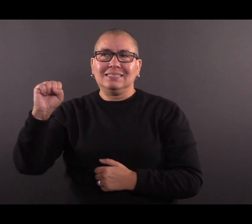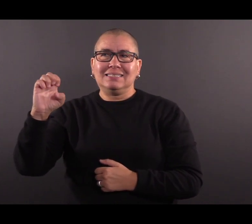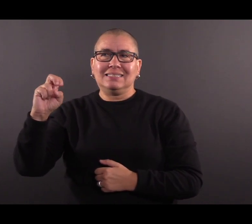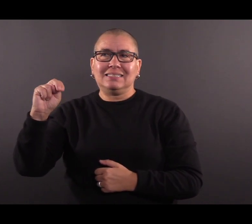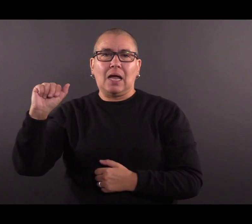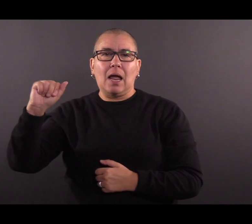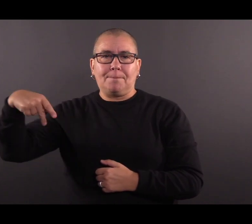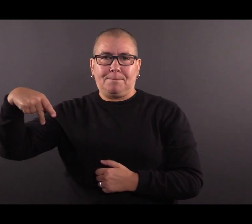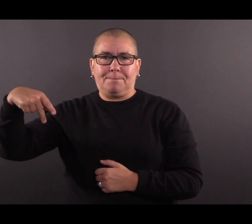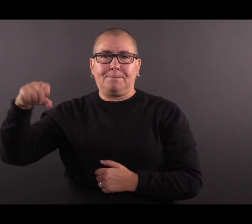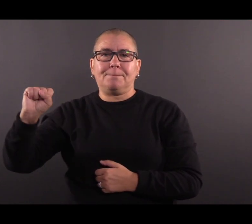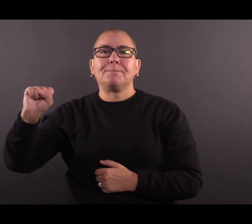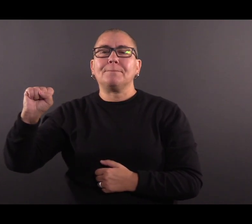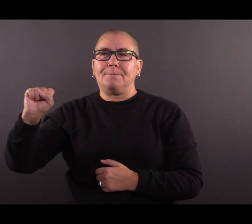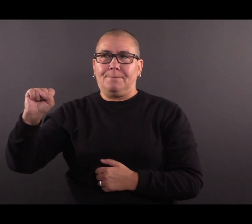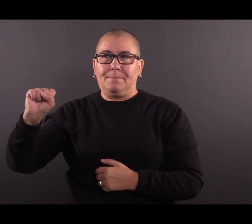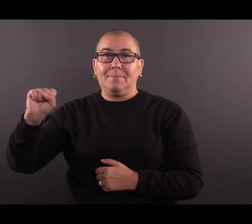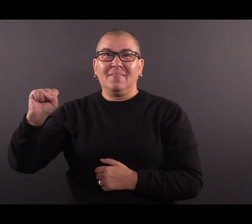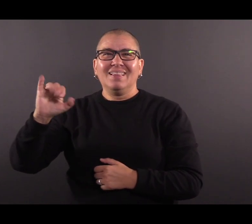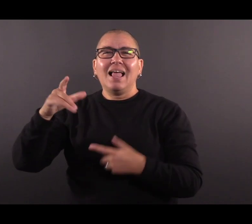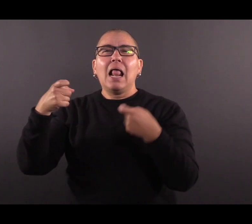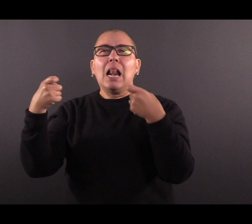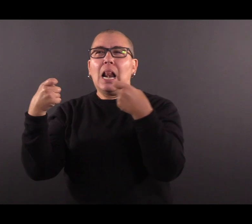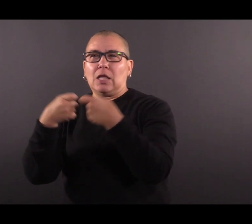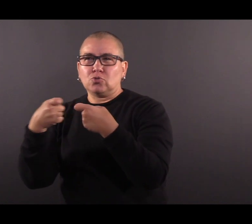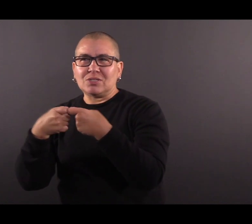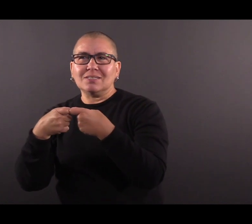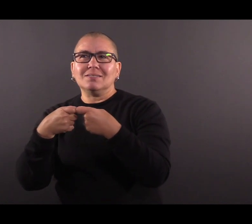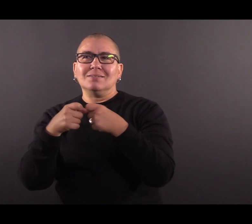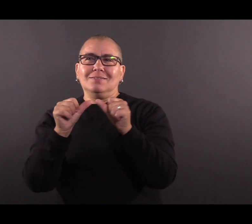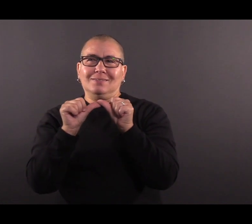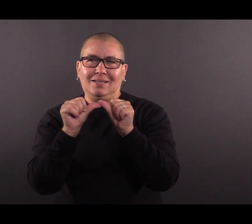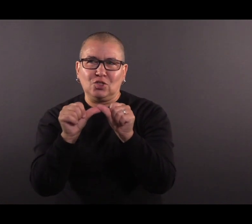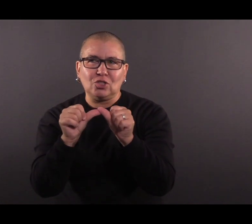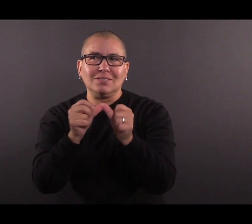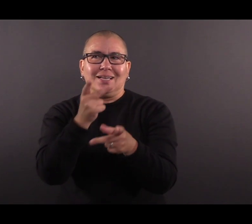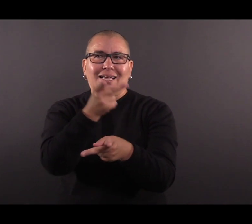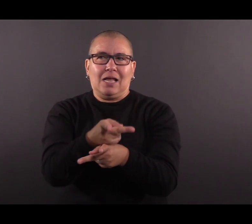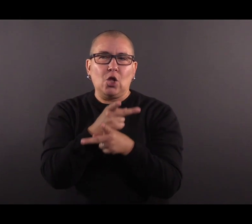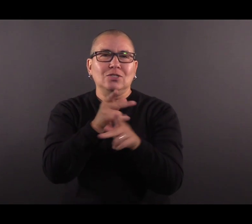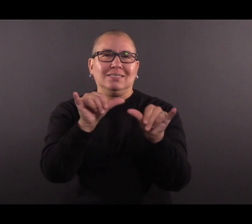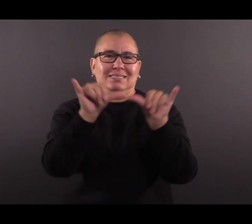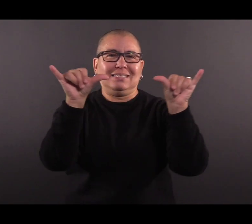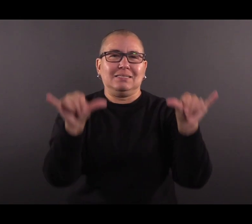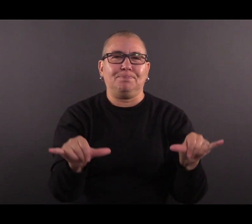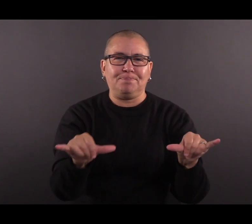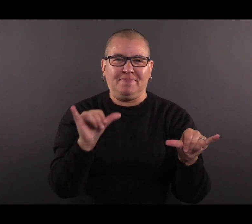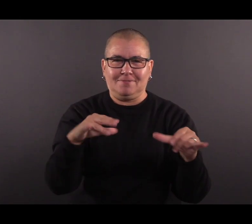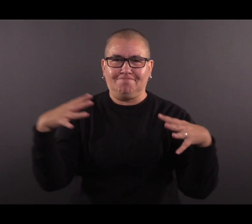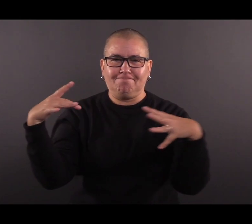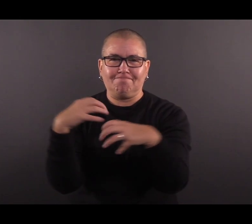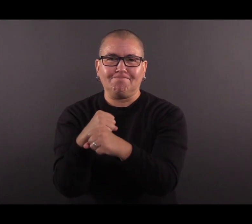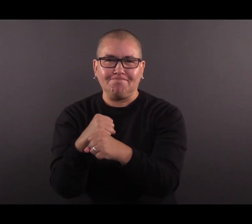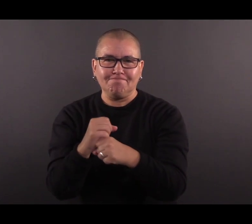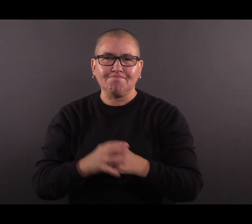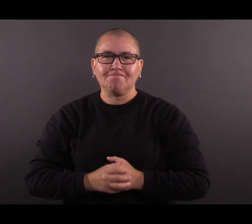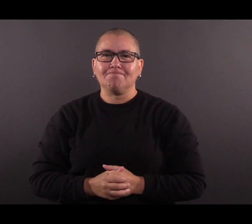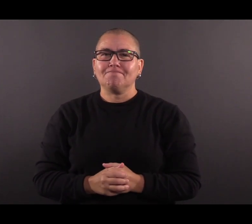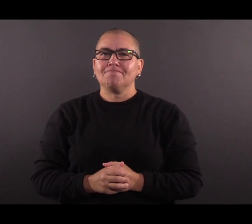electronic continuum of care program application and grants management system that HUD's Office of Special Needs